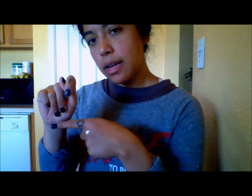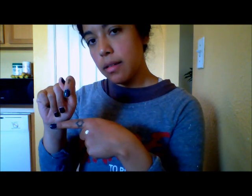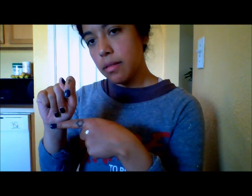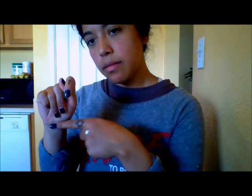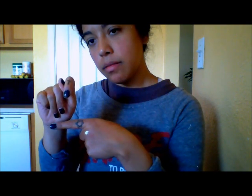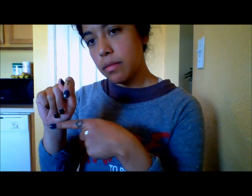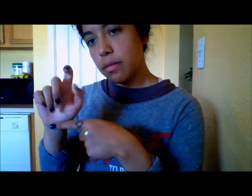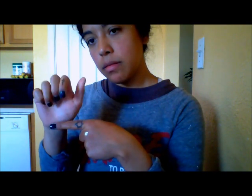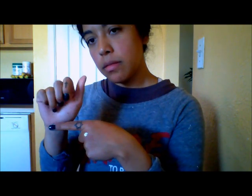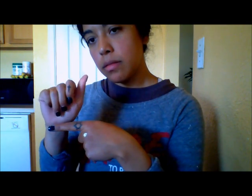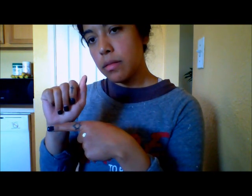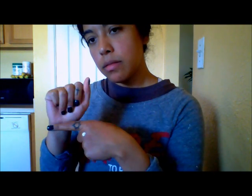training.